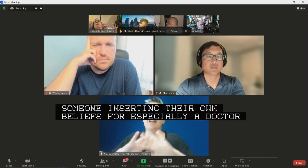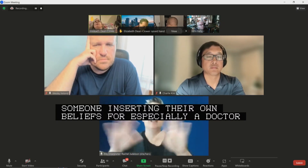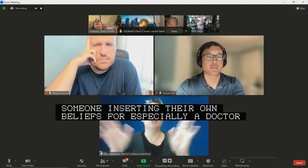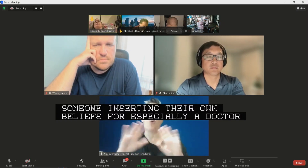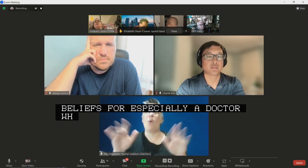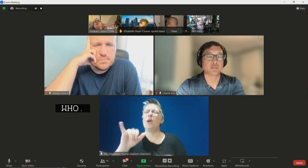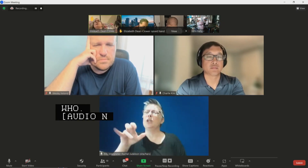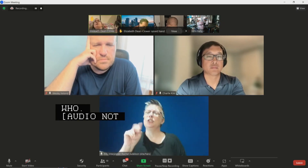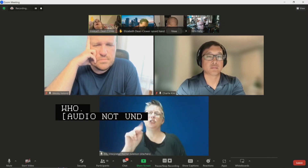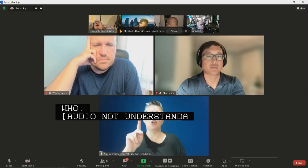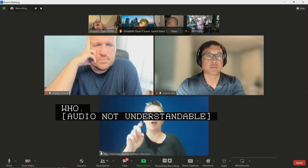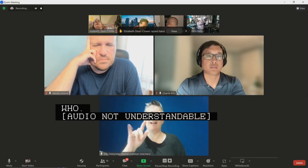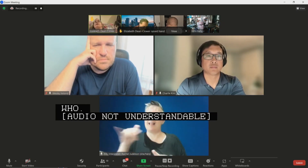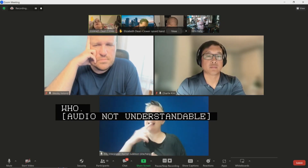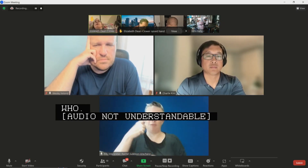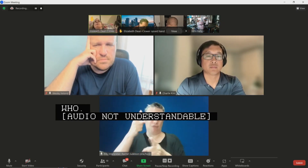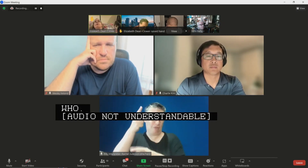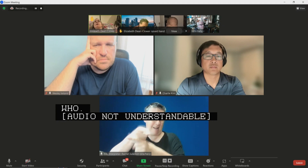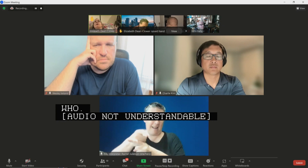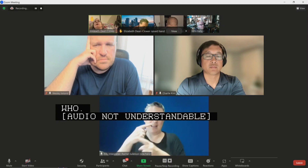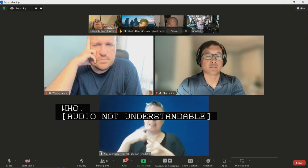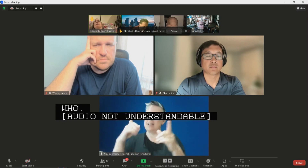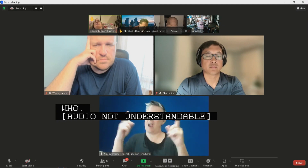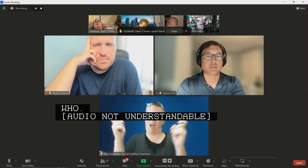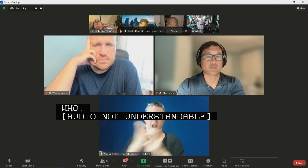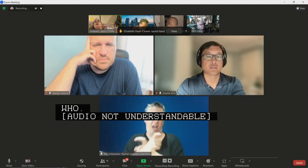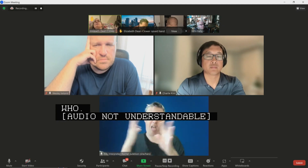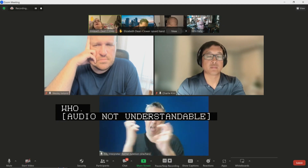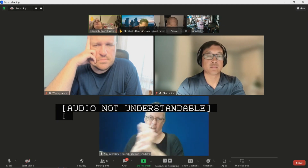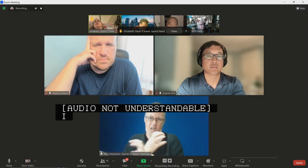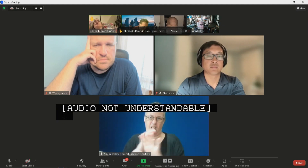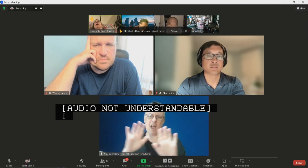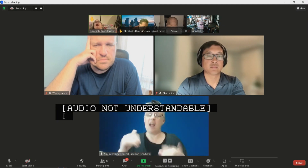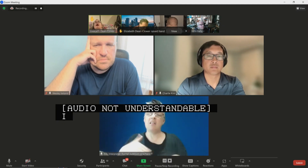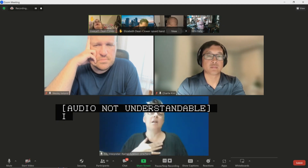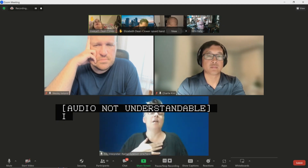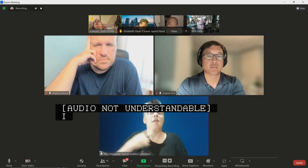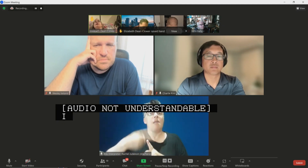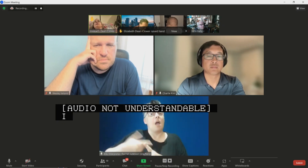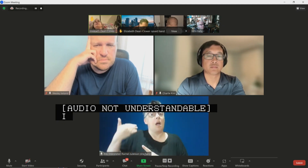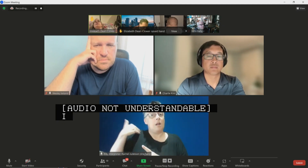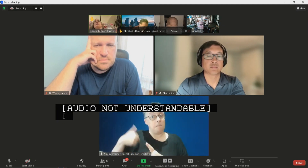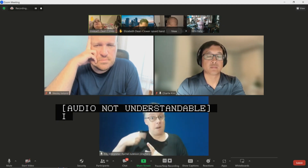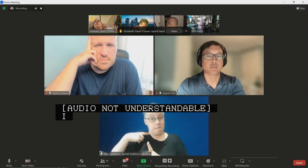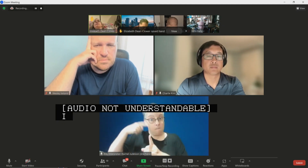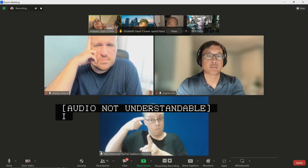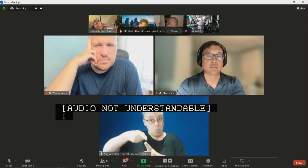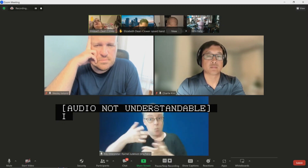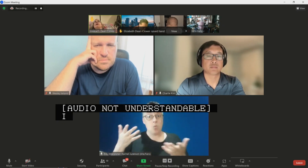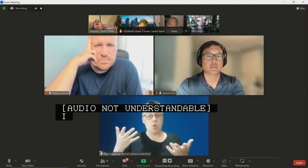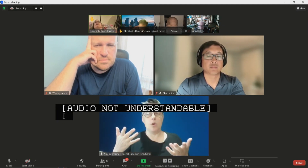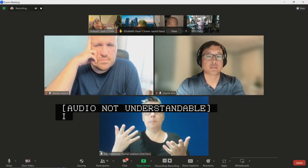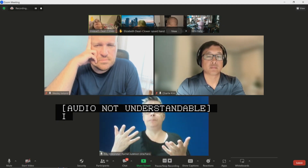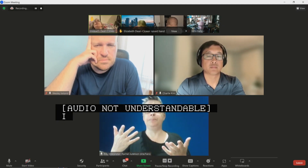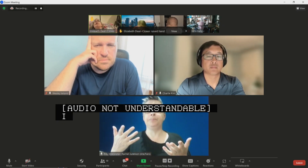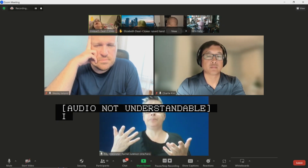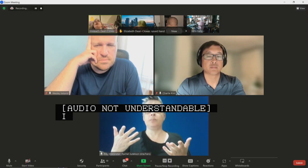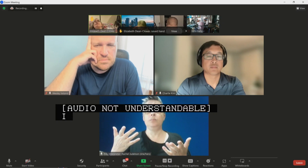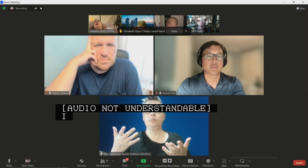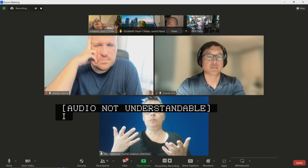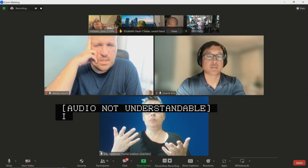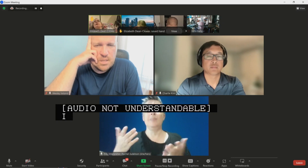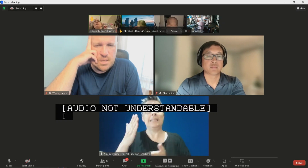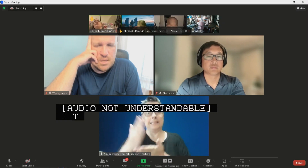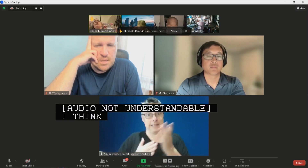is a complex issue. I think the only point I was trying to make is, I know there is some support